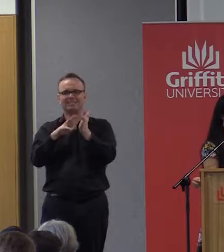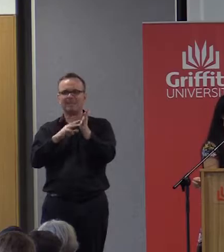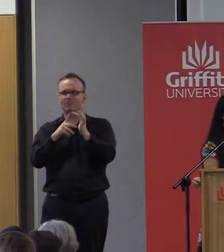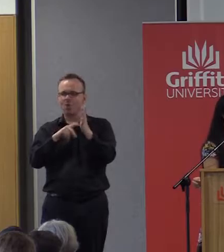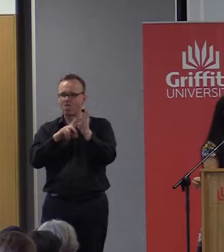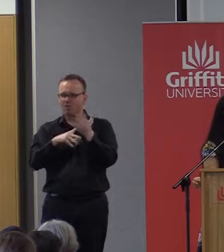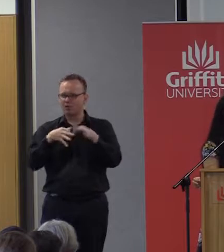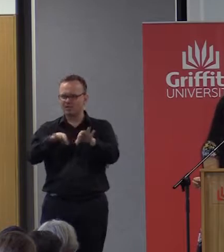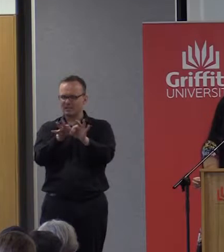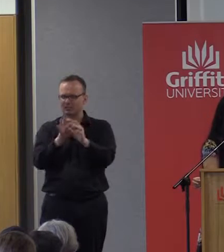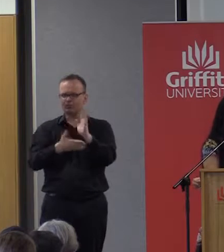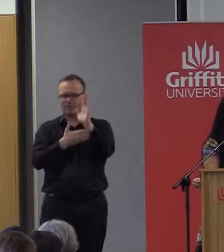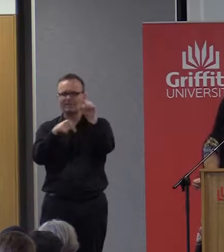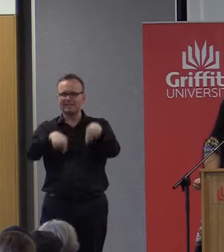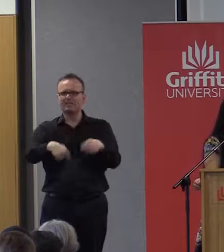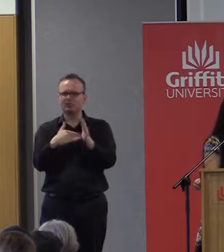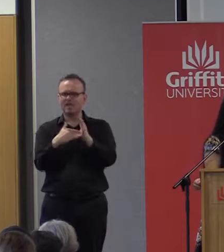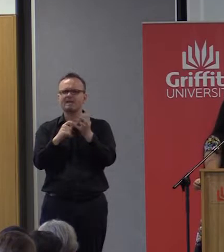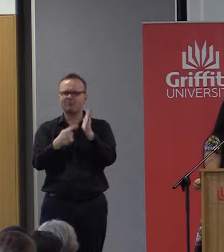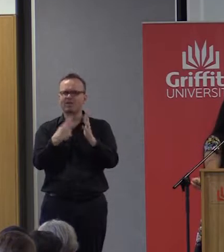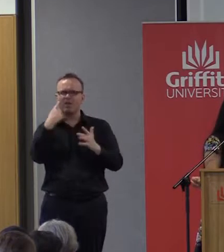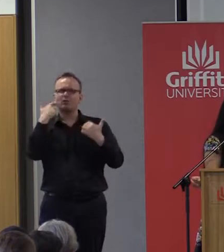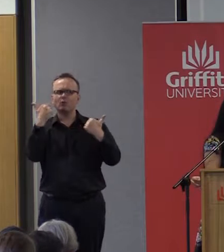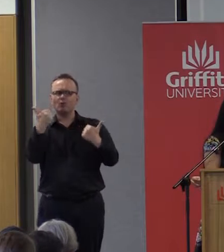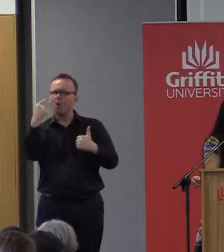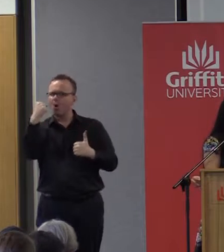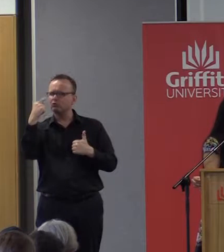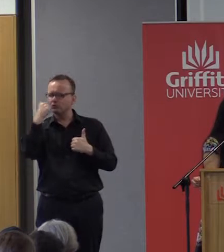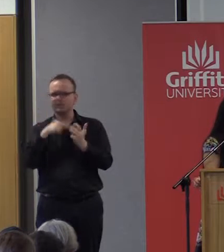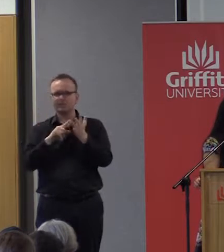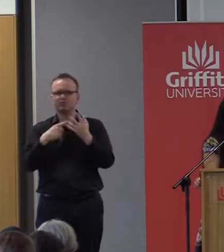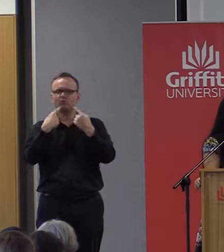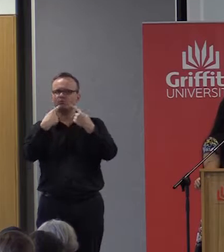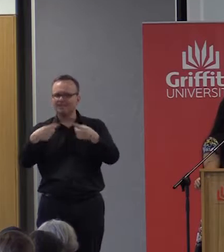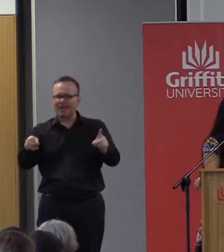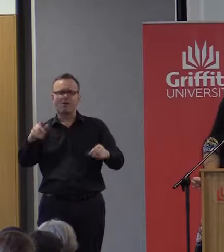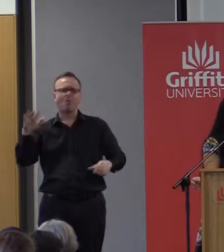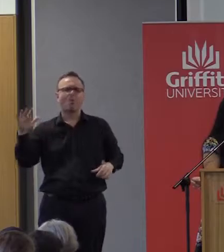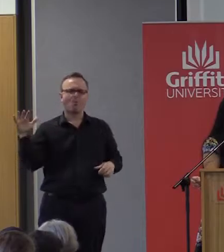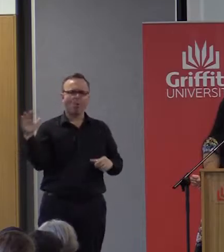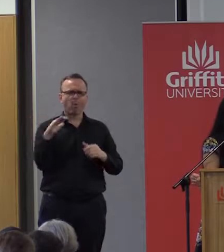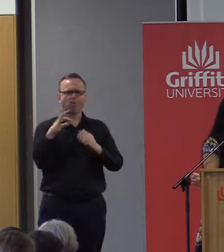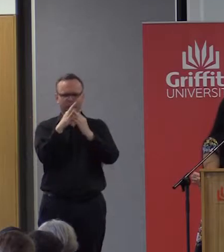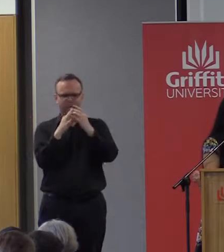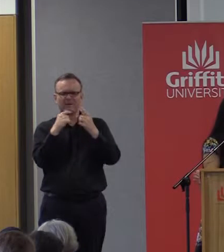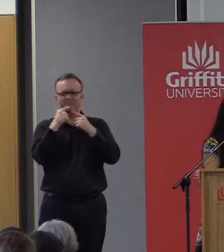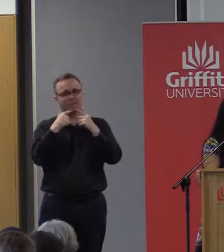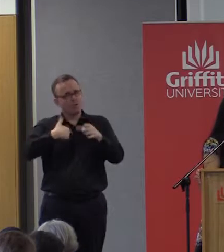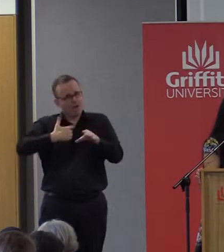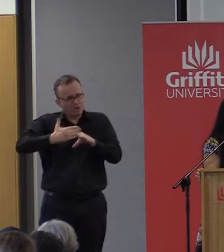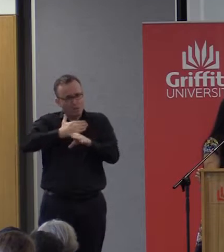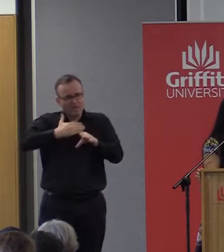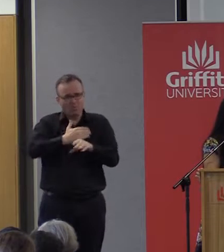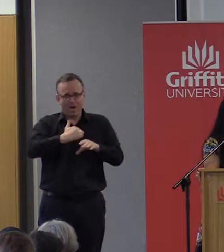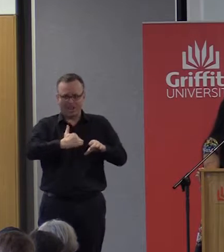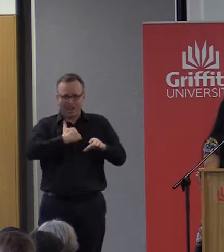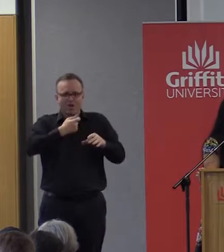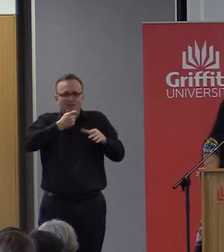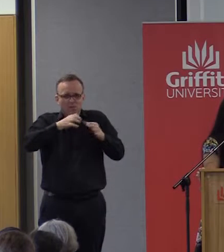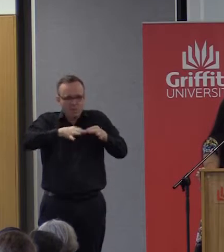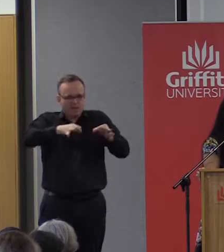but it's probably a good opportunity to say that all of that information, we're all toiling away in our little